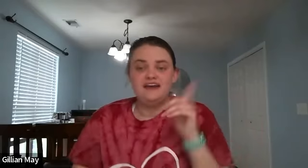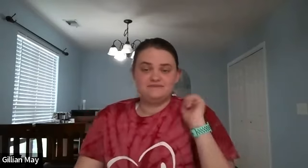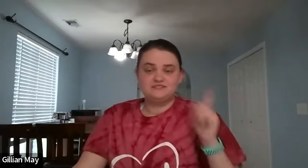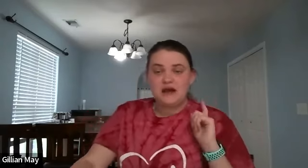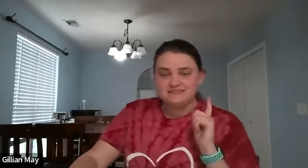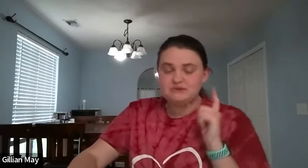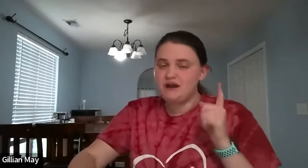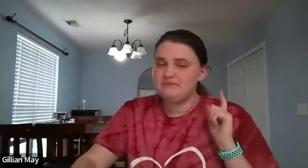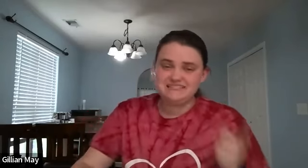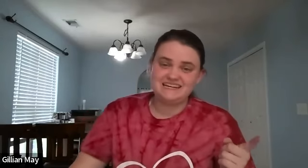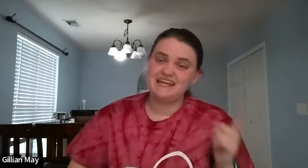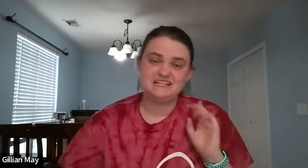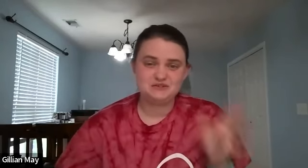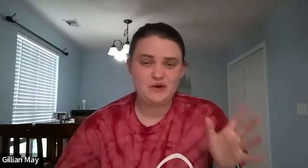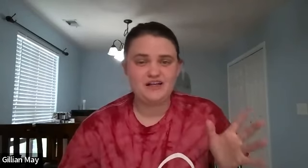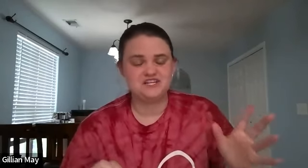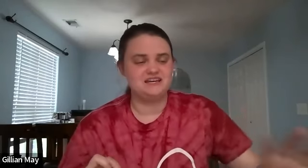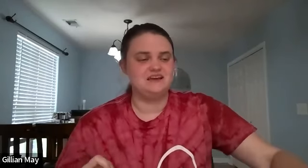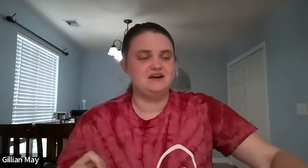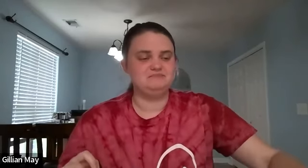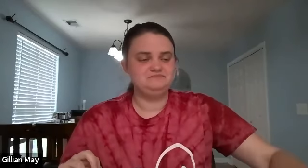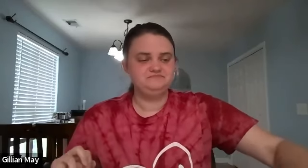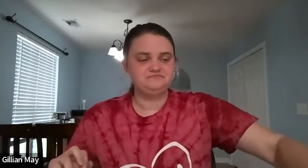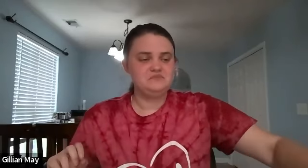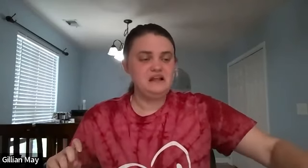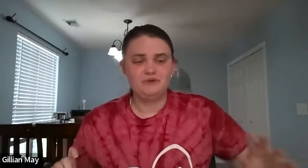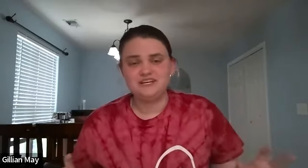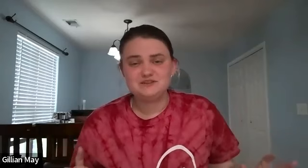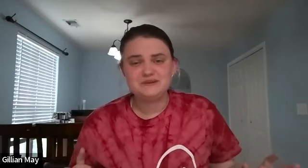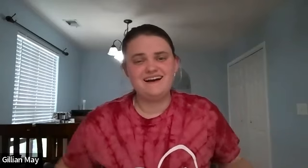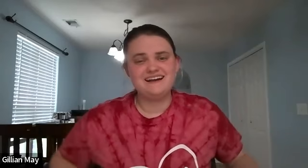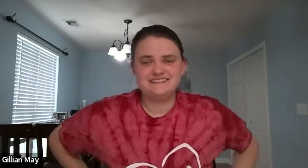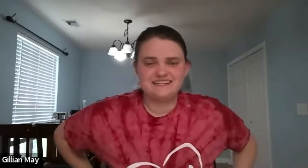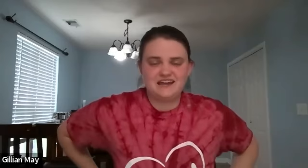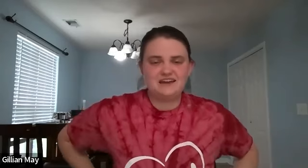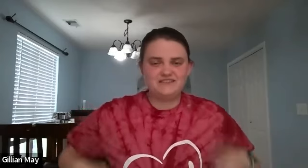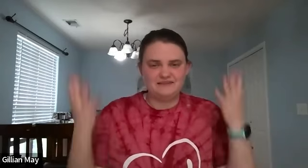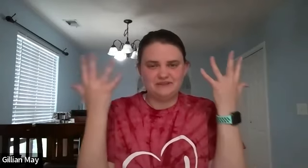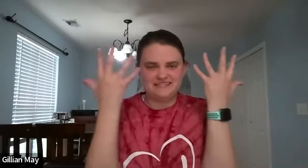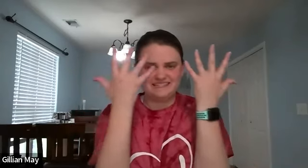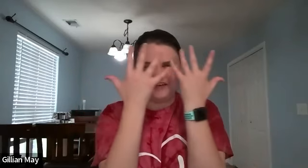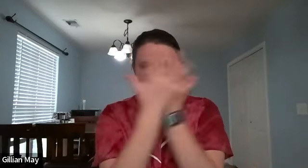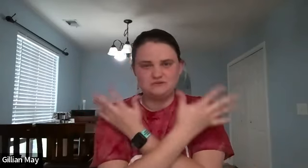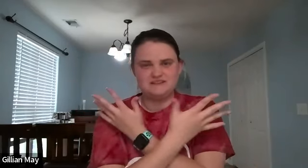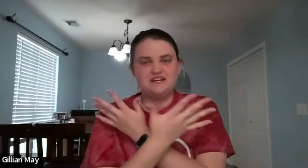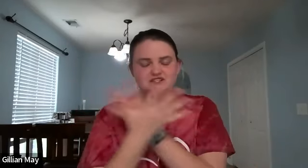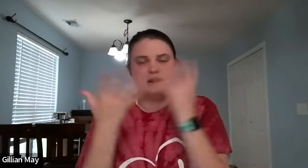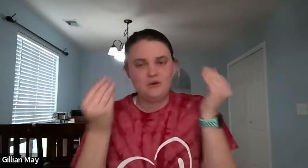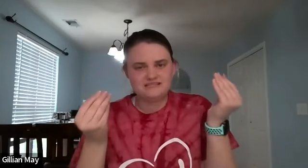Okay, so we probably didn't, and I do apologize. When you get so many classes and it kind of like blends together which ones I've done. So I always am